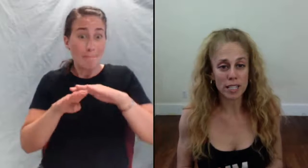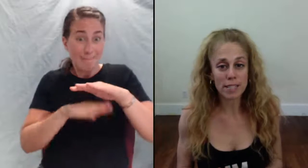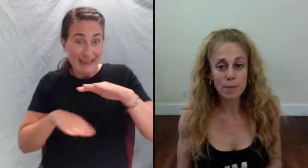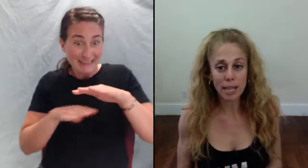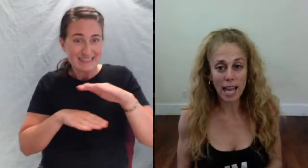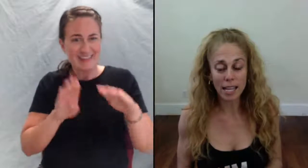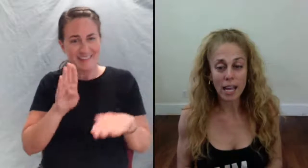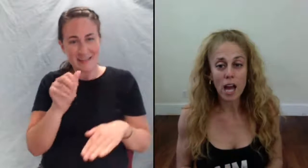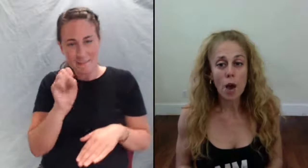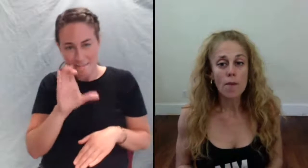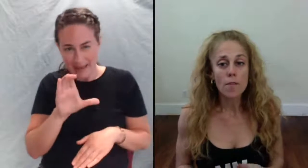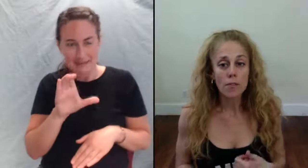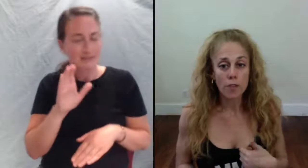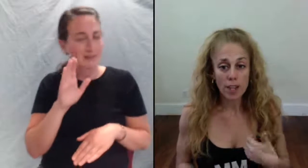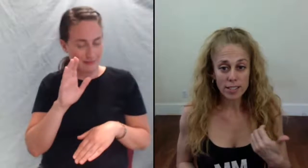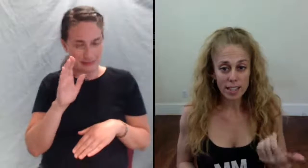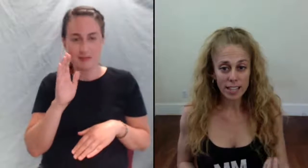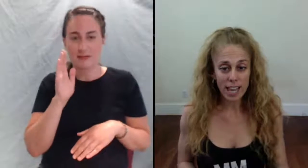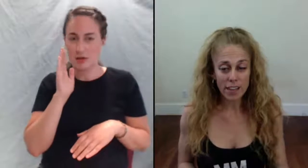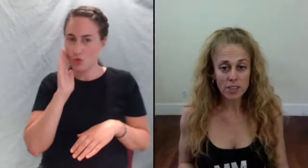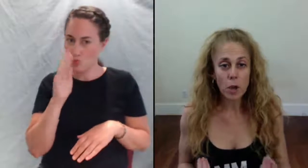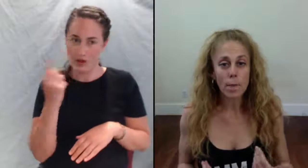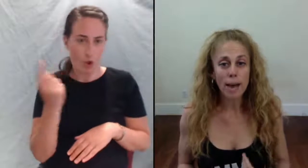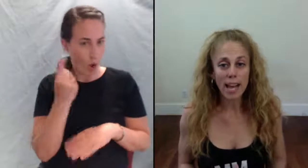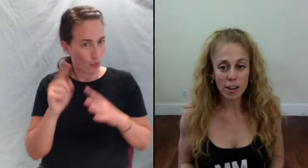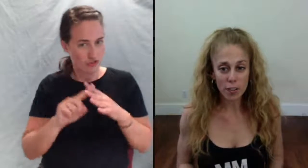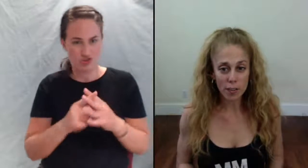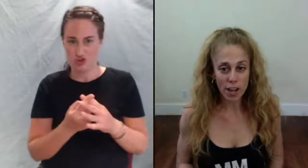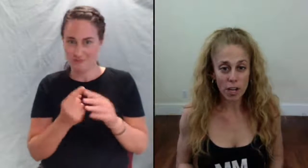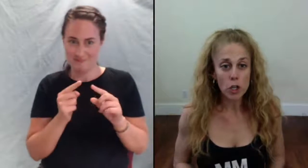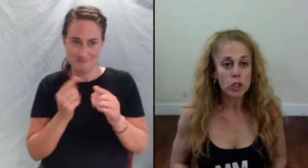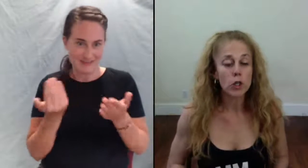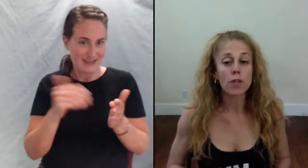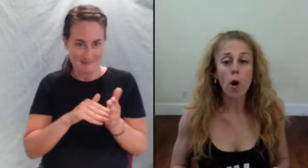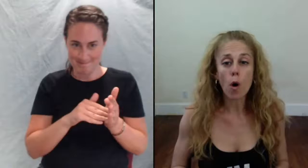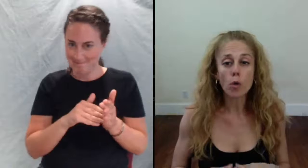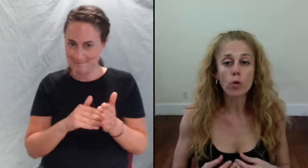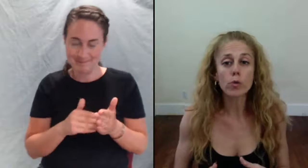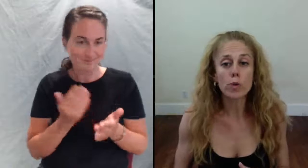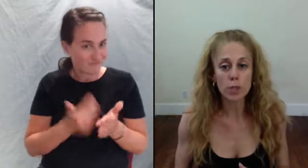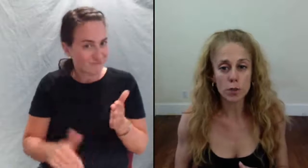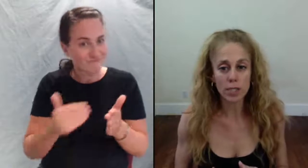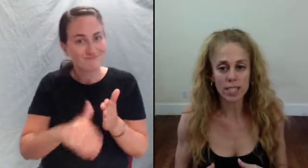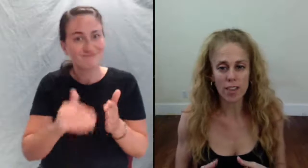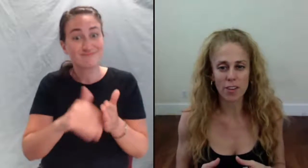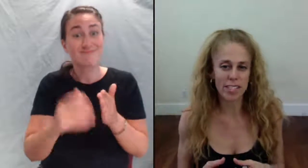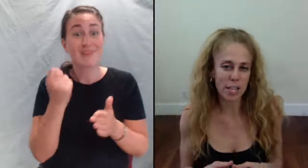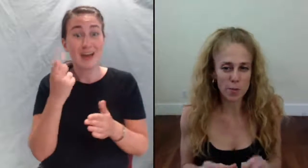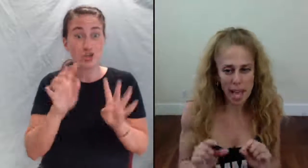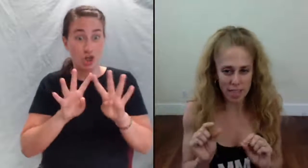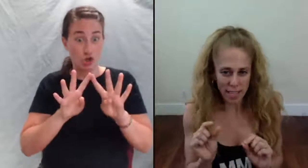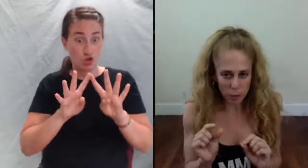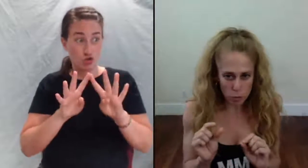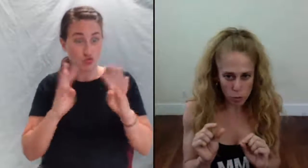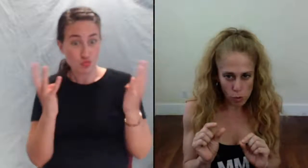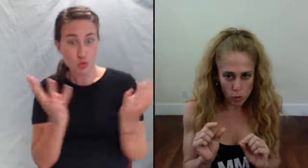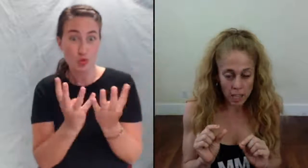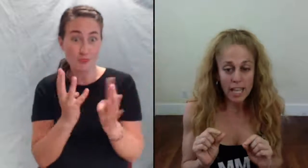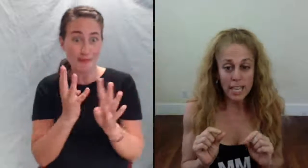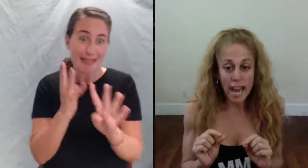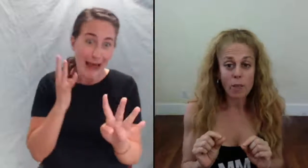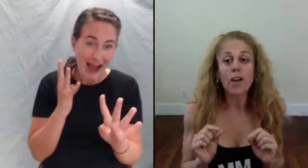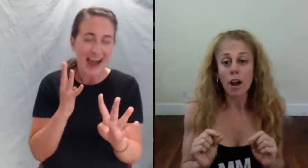back to in a Timba line, front on the left, back on the right, so that the whole group can do it together. It's like we have that little